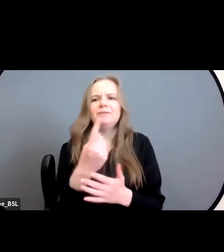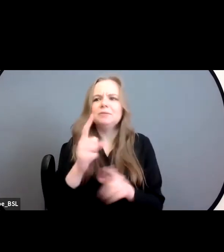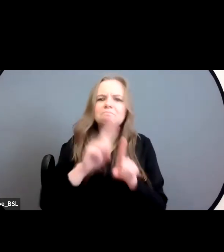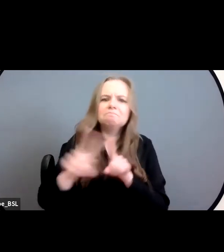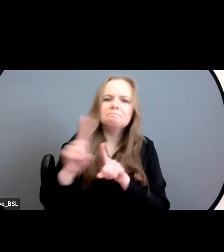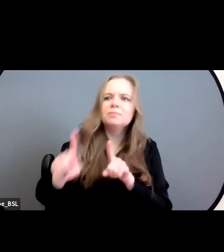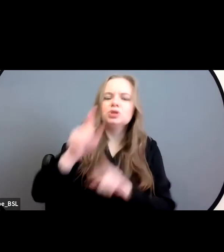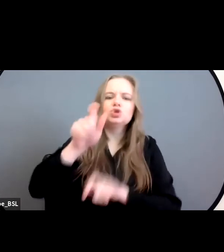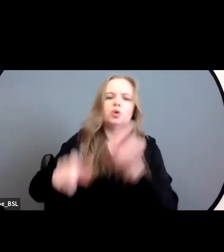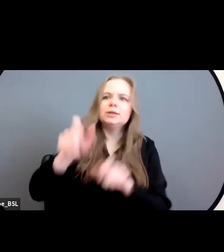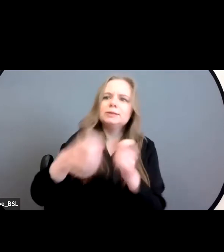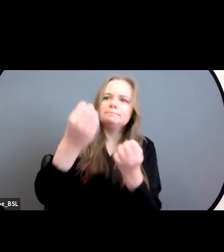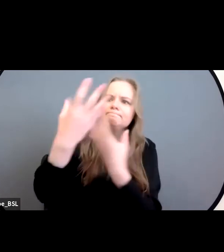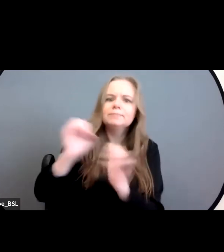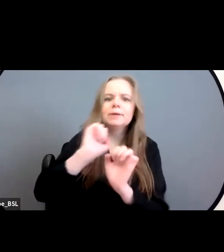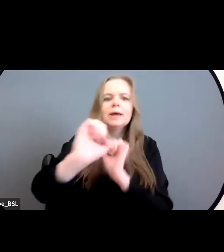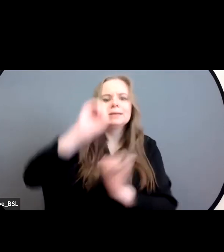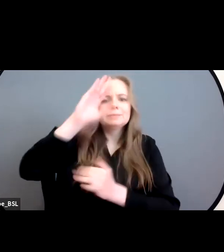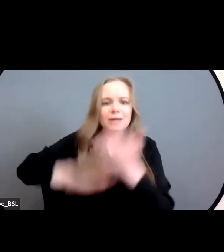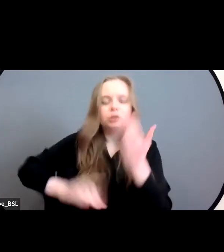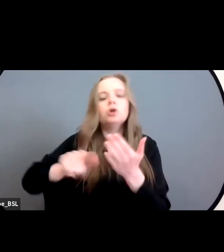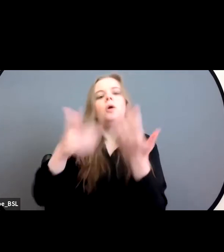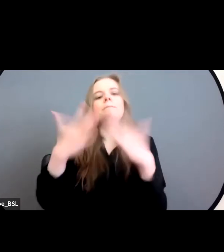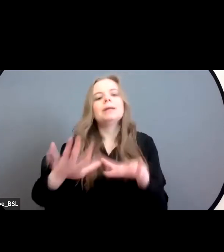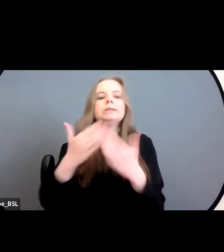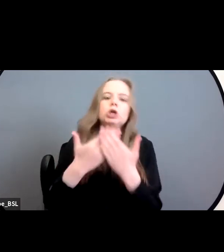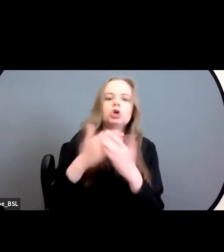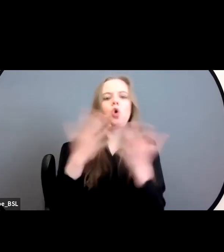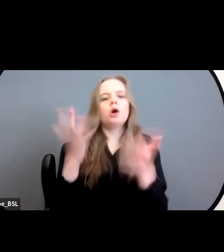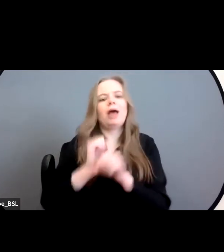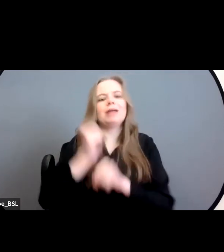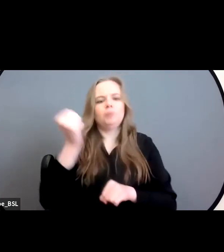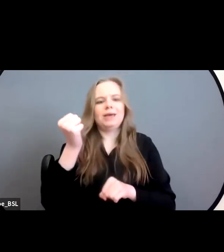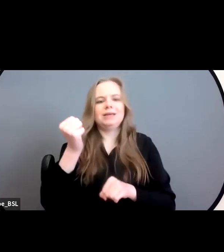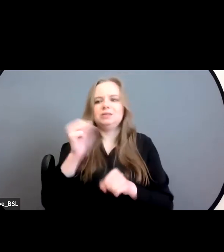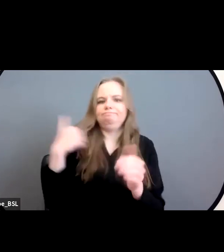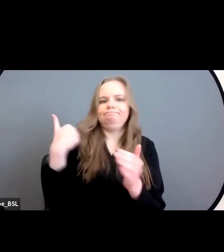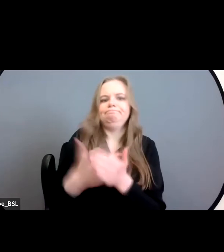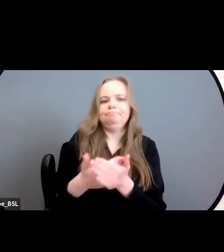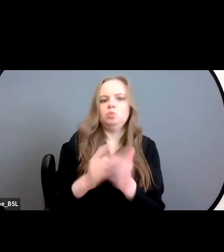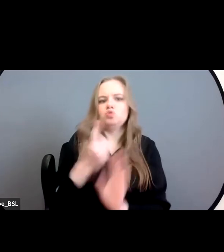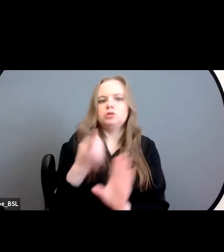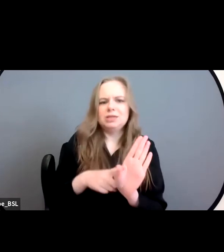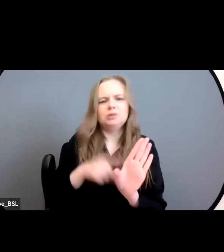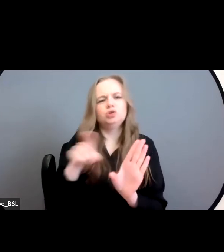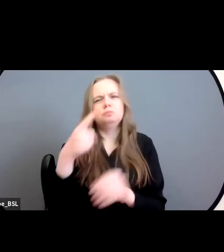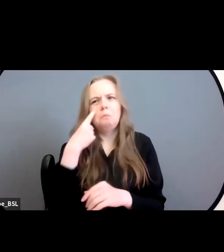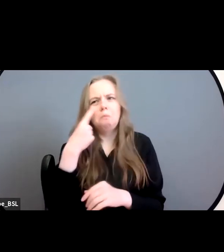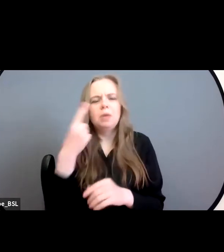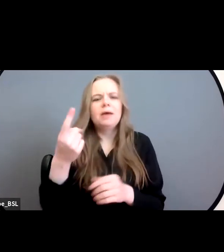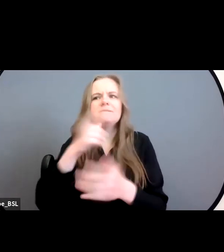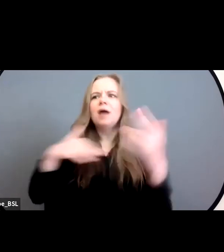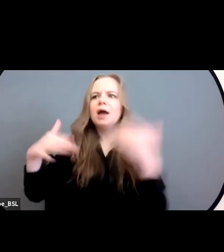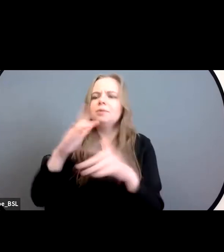country currently studying or who had graduated in the last few years, just to find out, I guess, what the current environment was like, and to see if